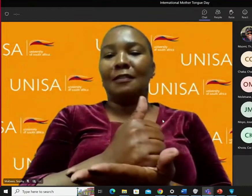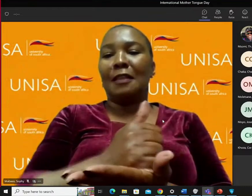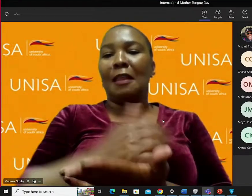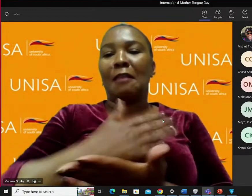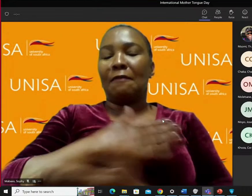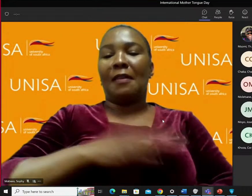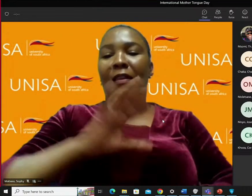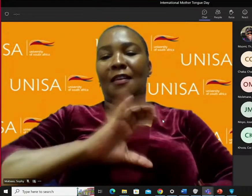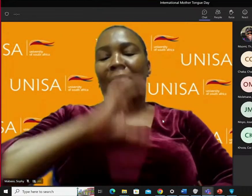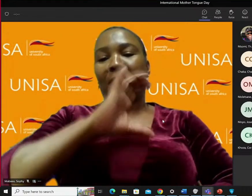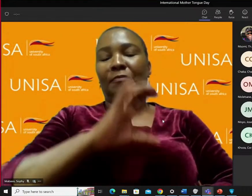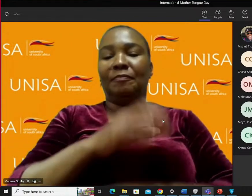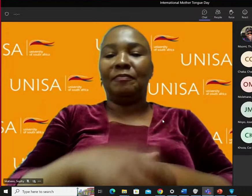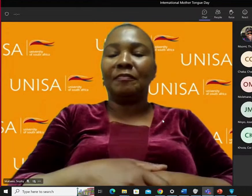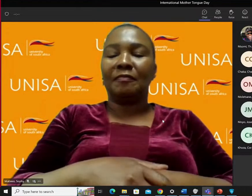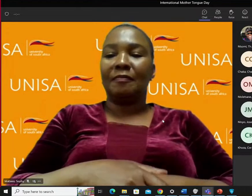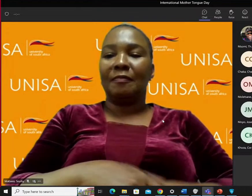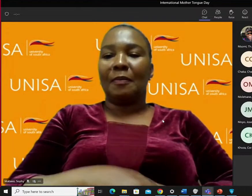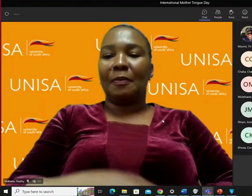So,